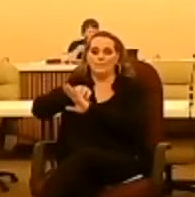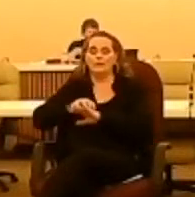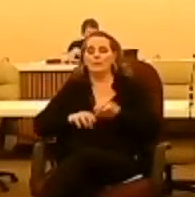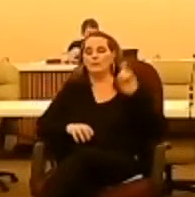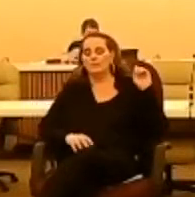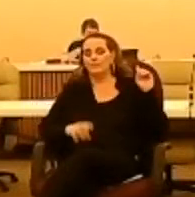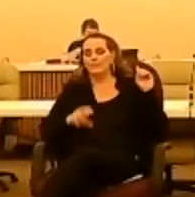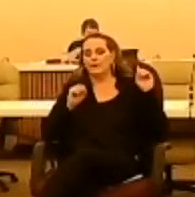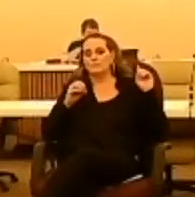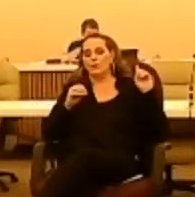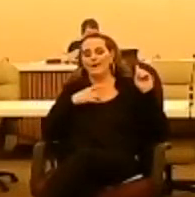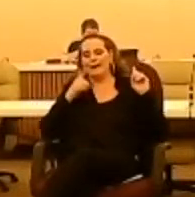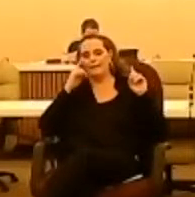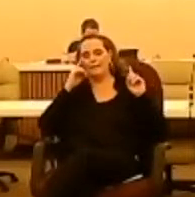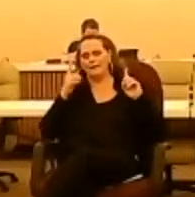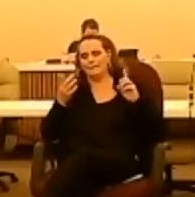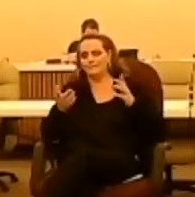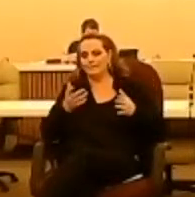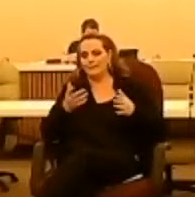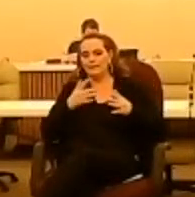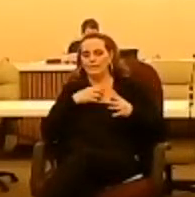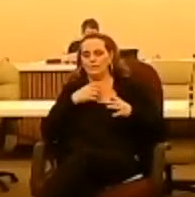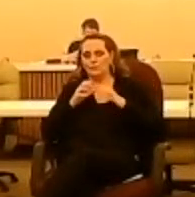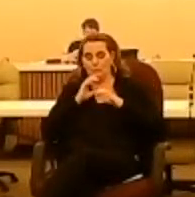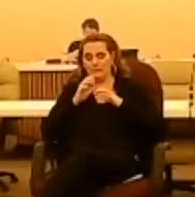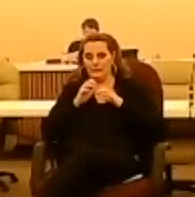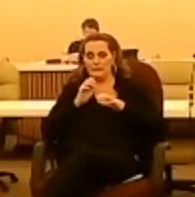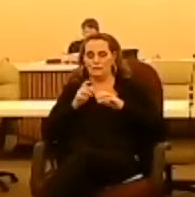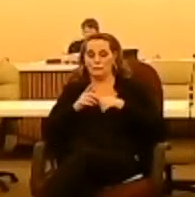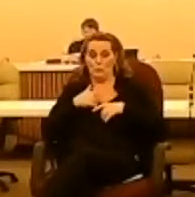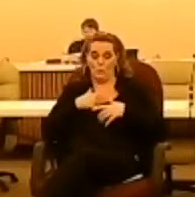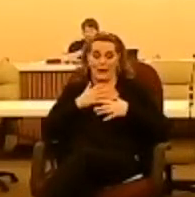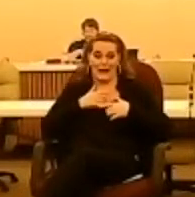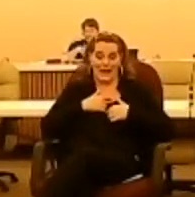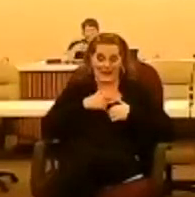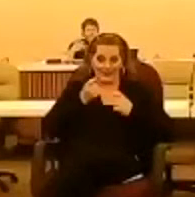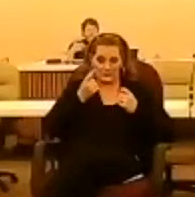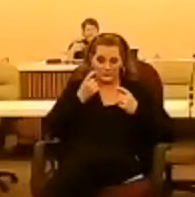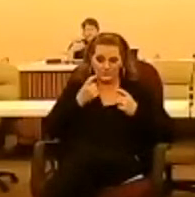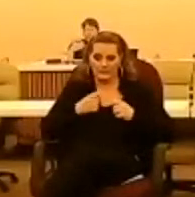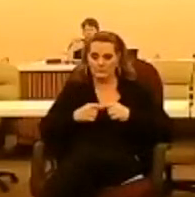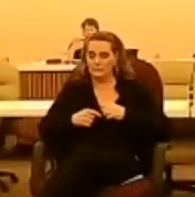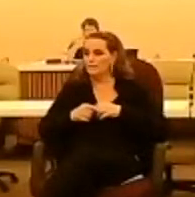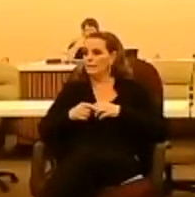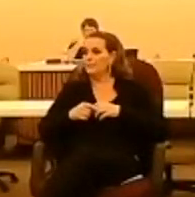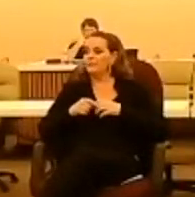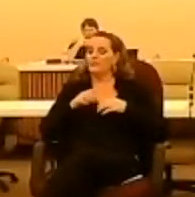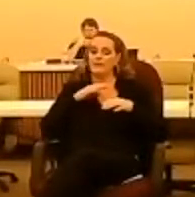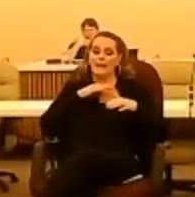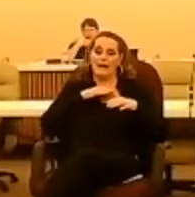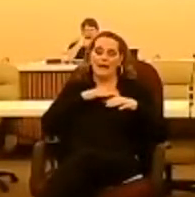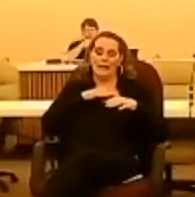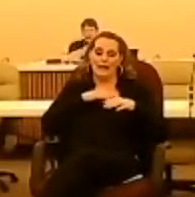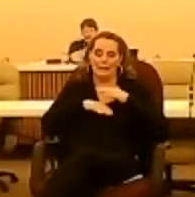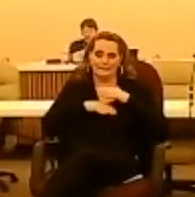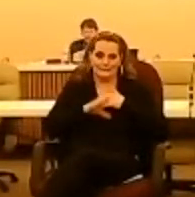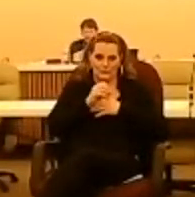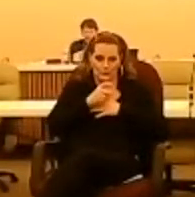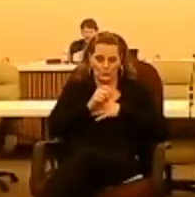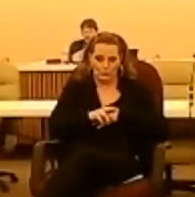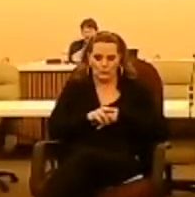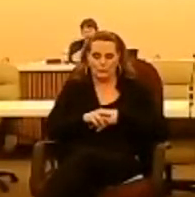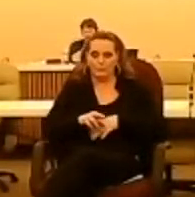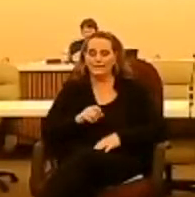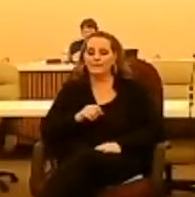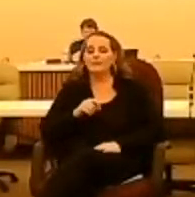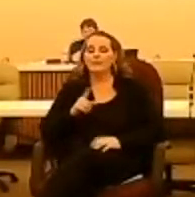So I think there might have been a communication. So my understanding is Yeah, access to the they're cooler is. offloaded out of the front, but there is a